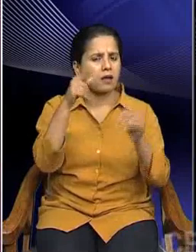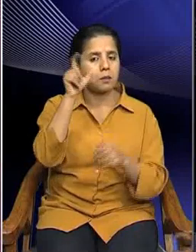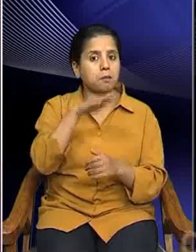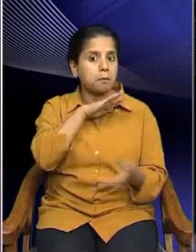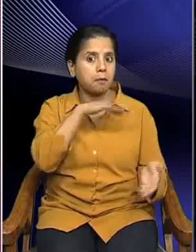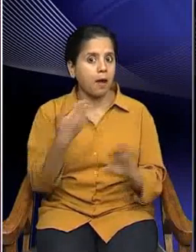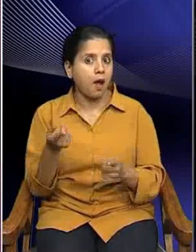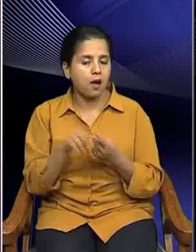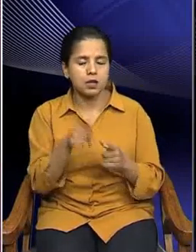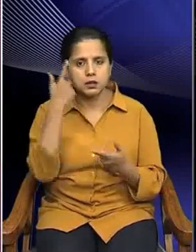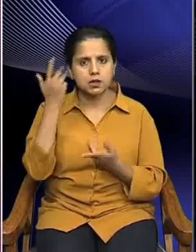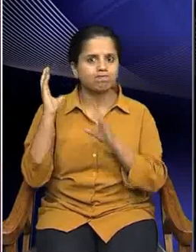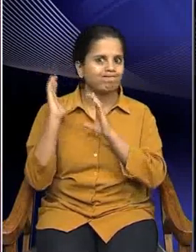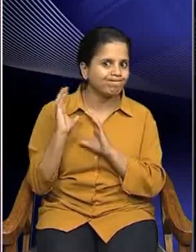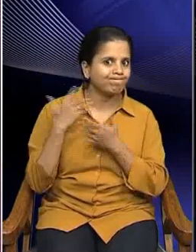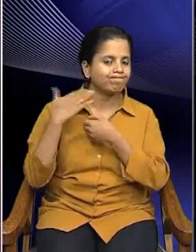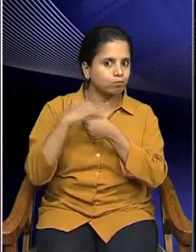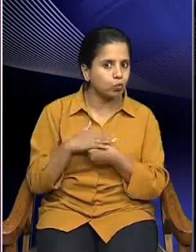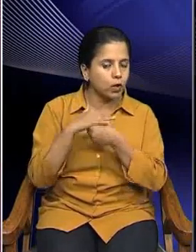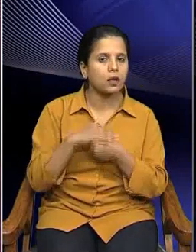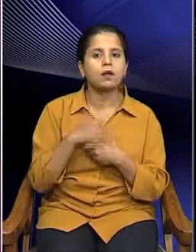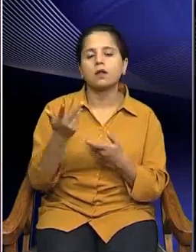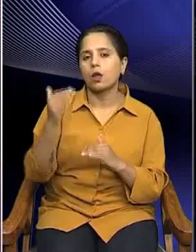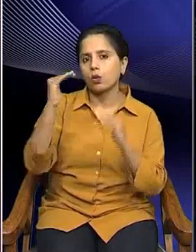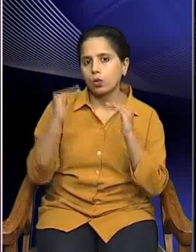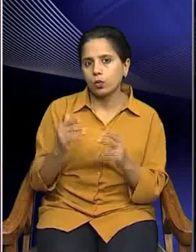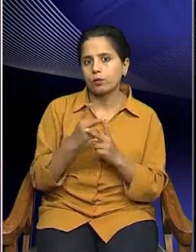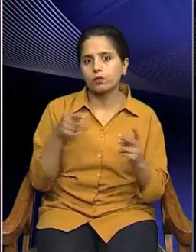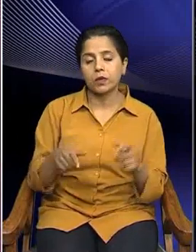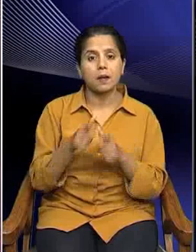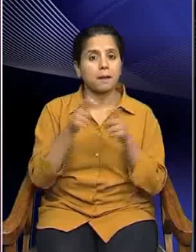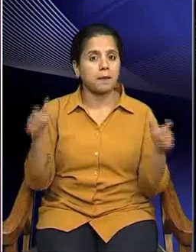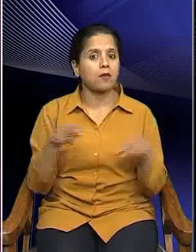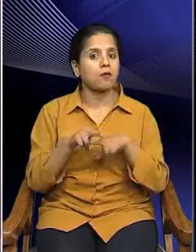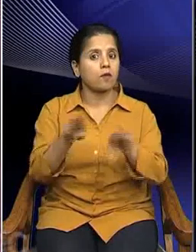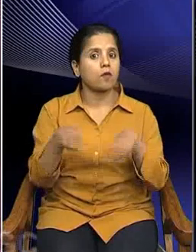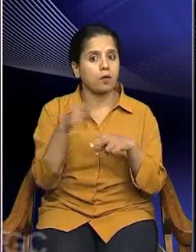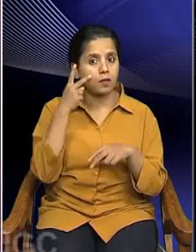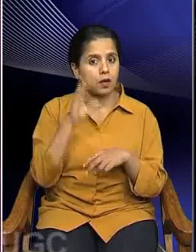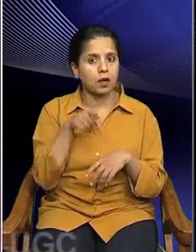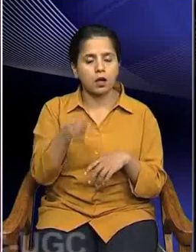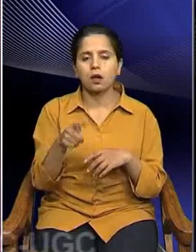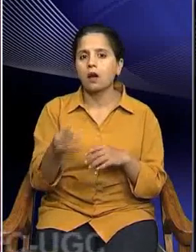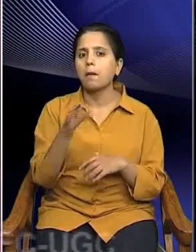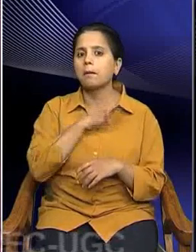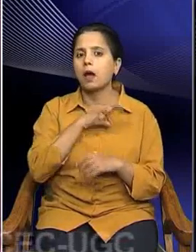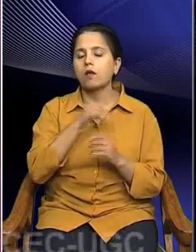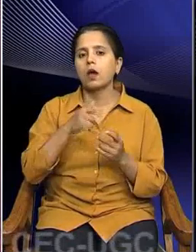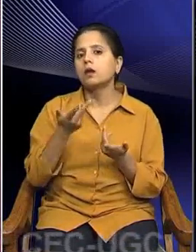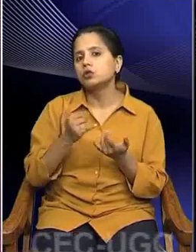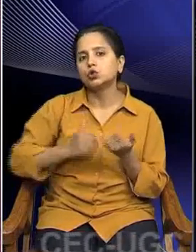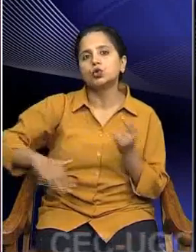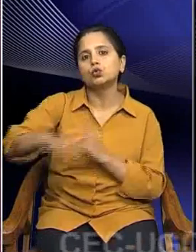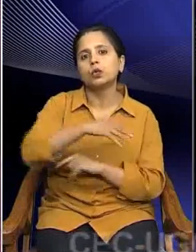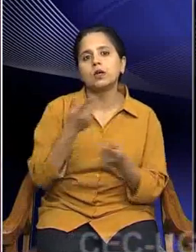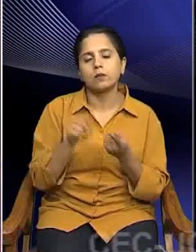burden and the lower standard of living, large family was largely considered as an advantageous situation. So